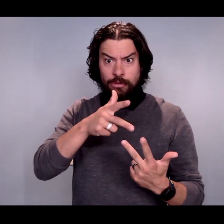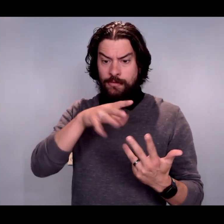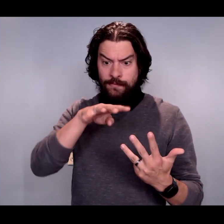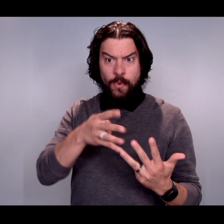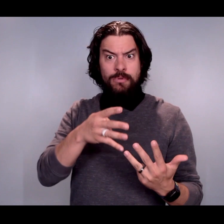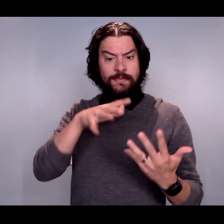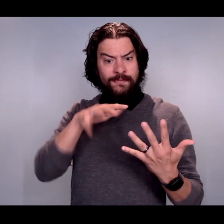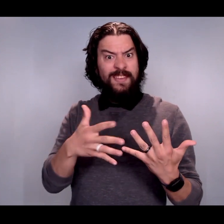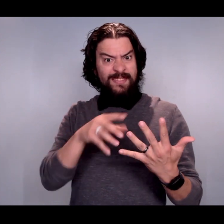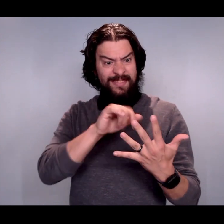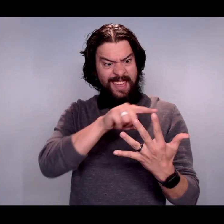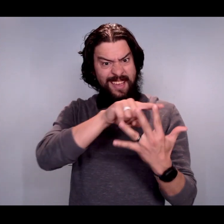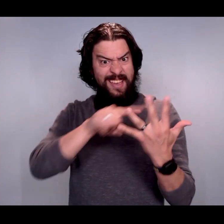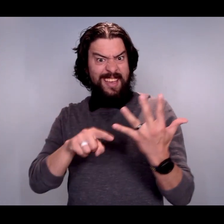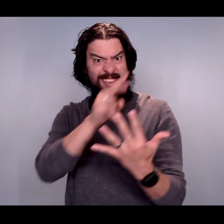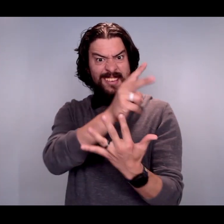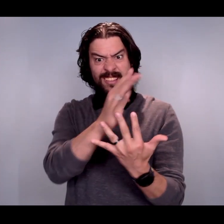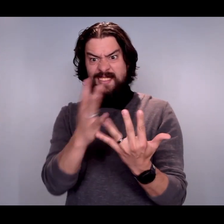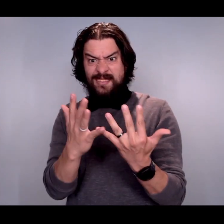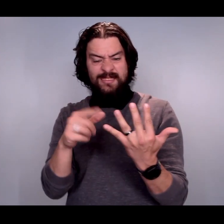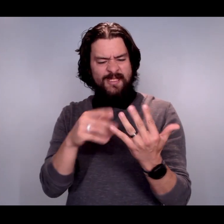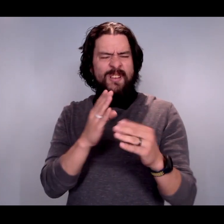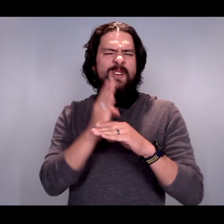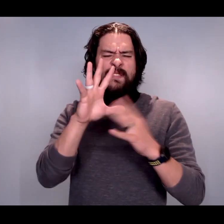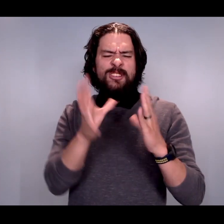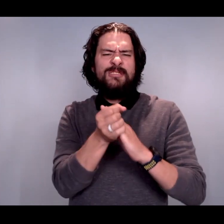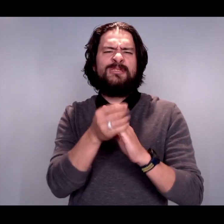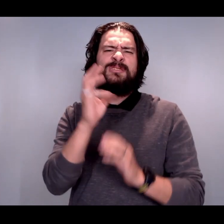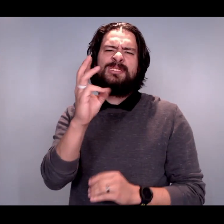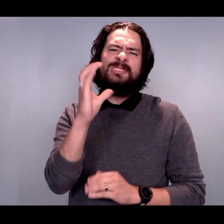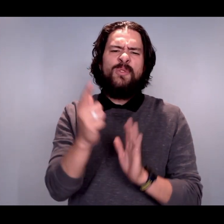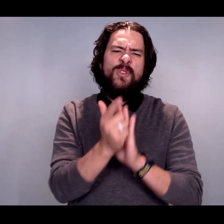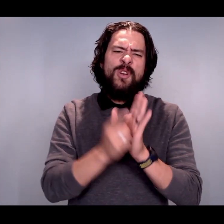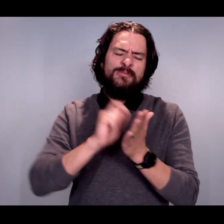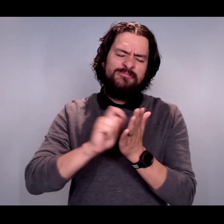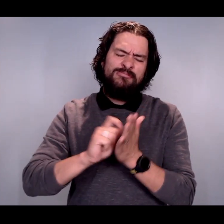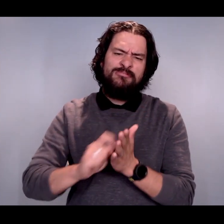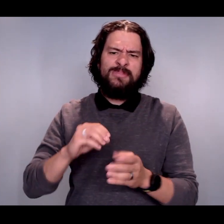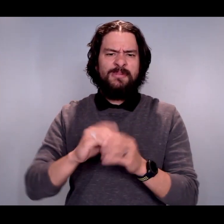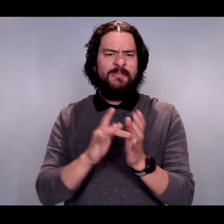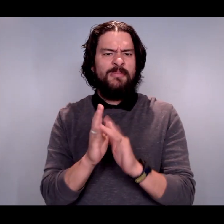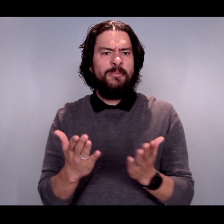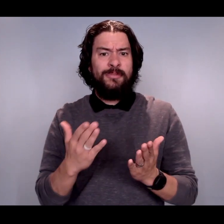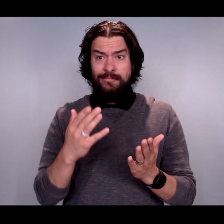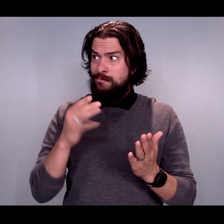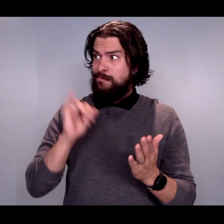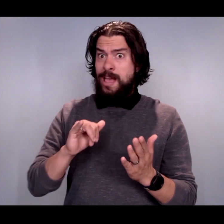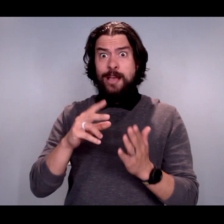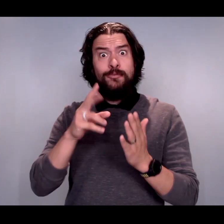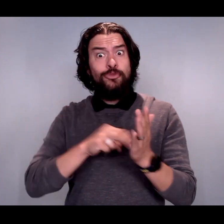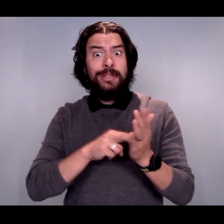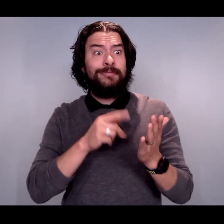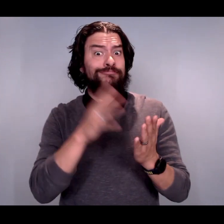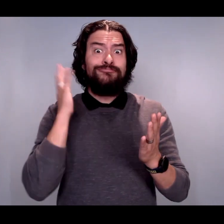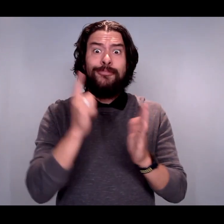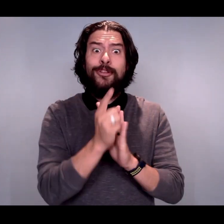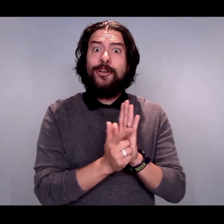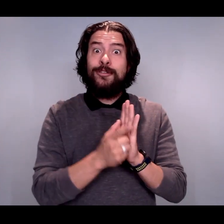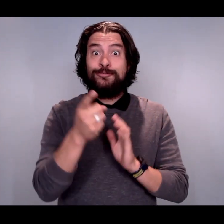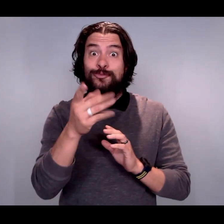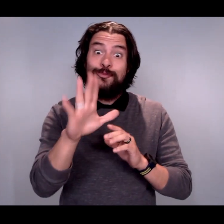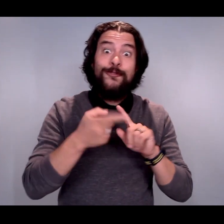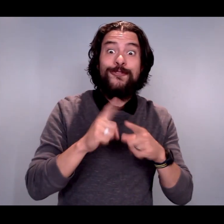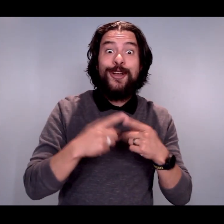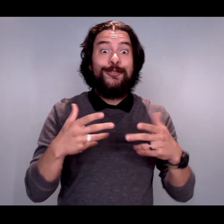all over the 2nd, 3rd, 4th, and 5th books of the Bible. There's over 600 laws. And since reading ancient law